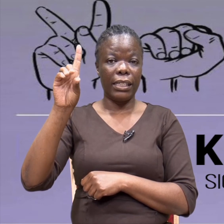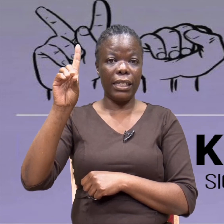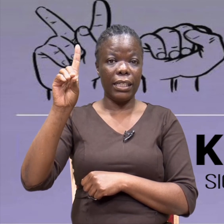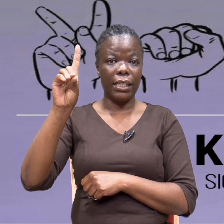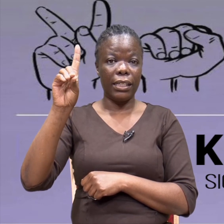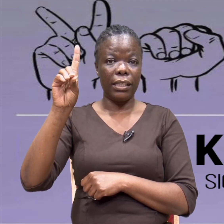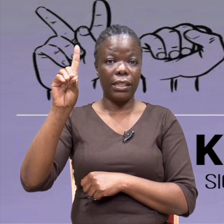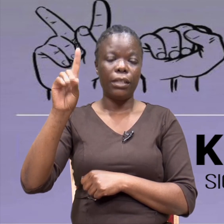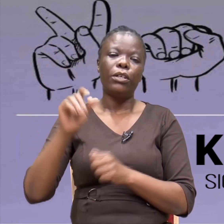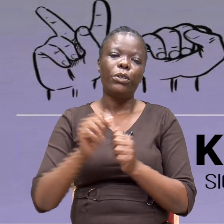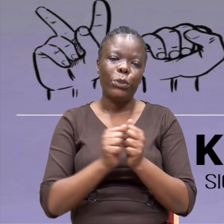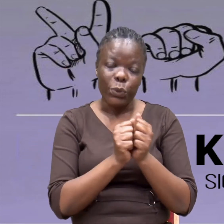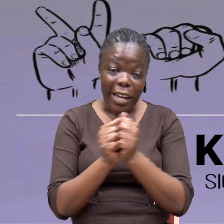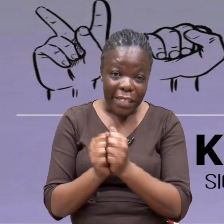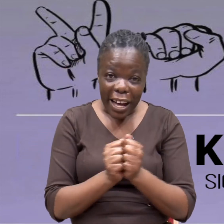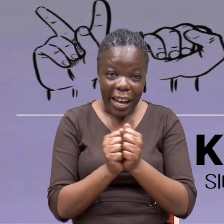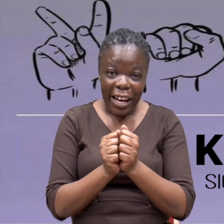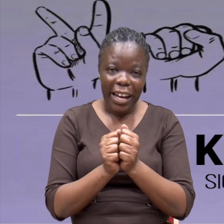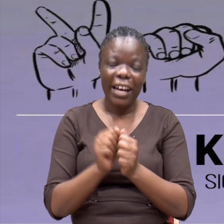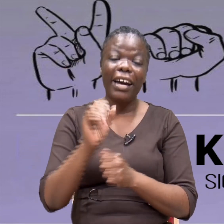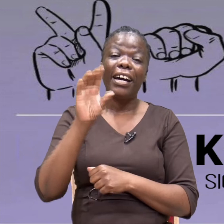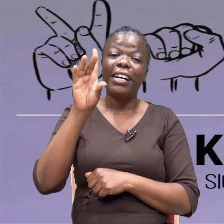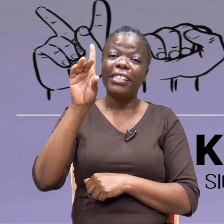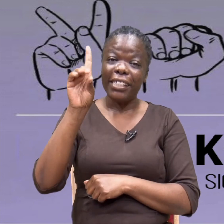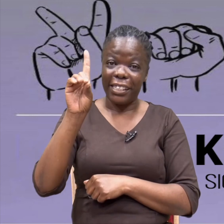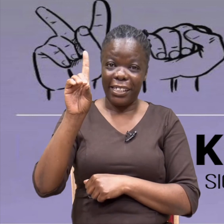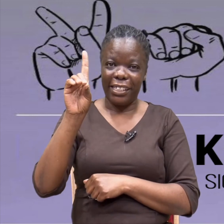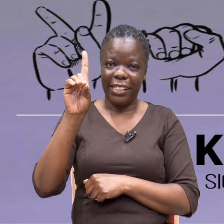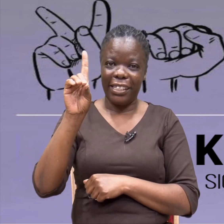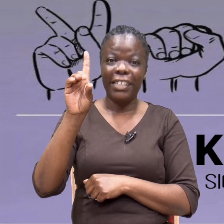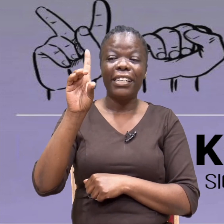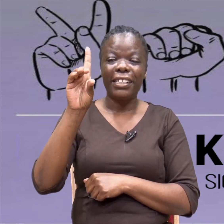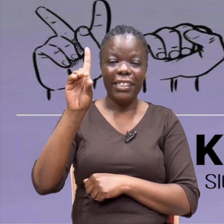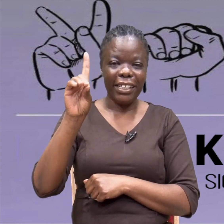D. Together. D. D.